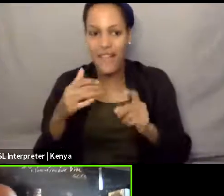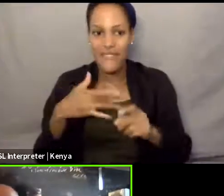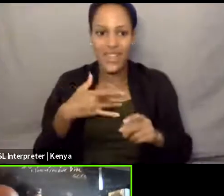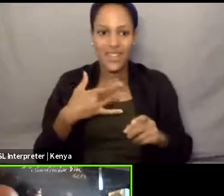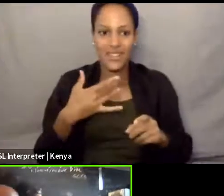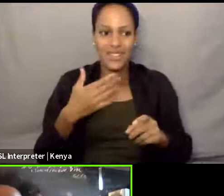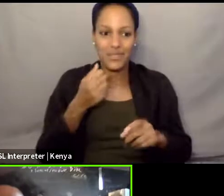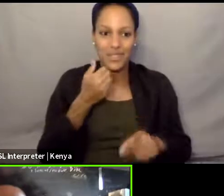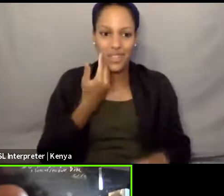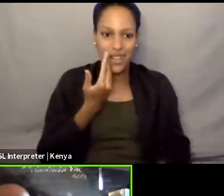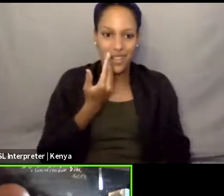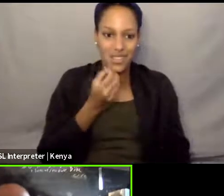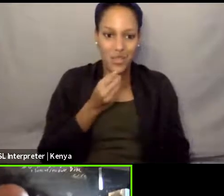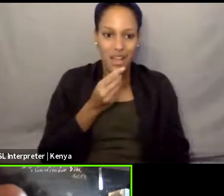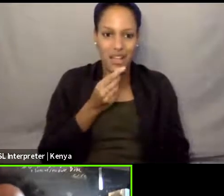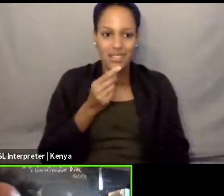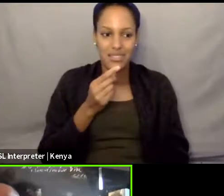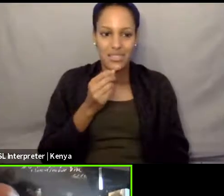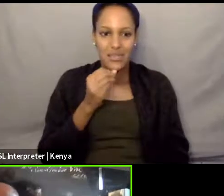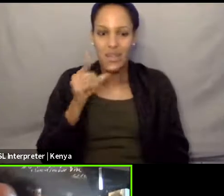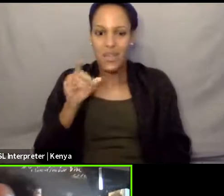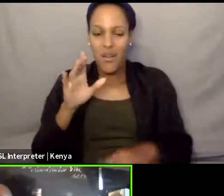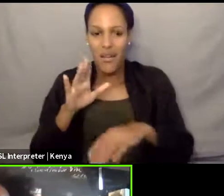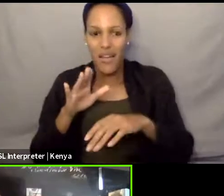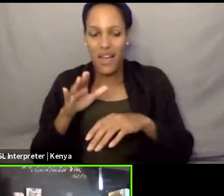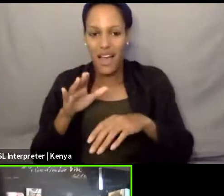bit shy to spit it out in their garden. So